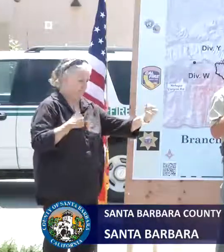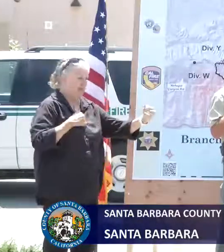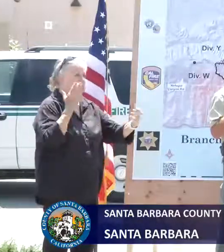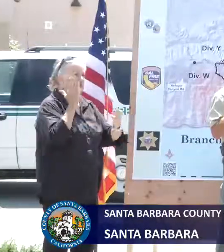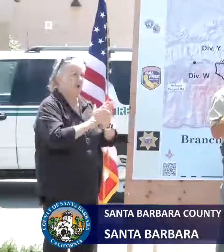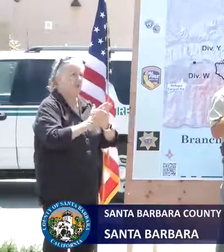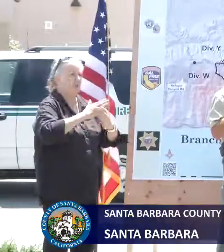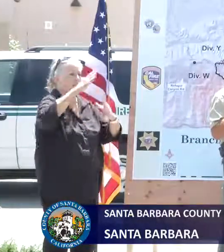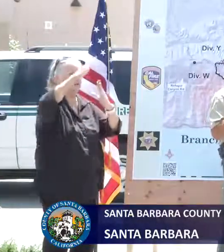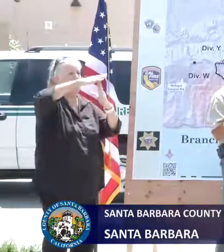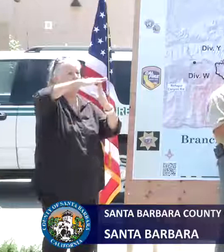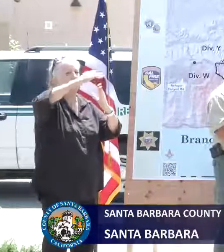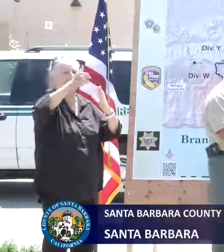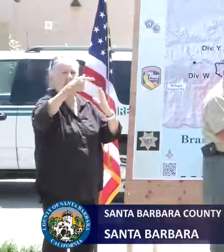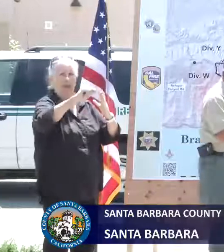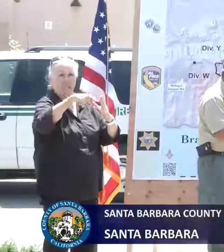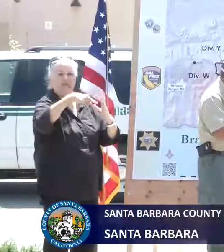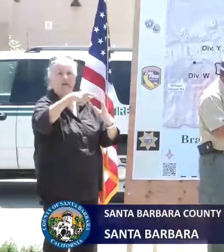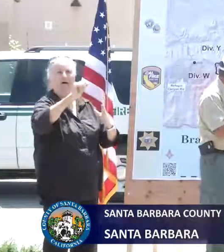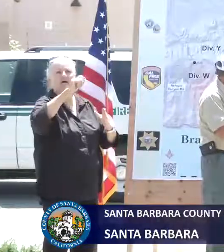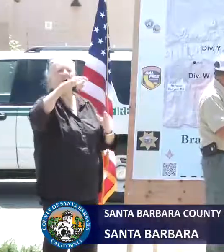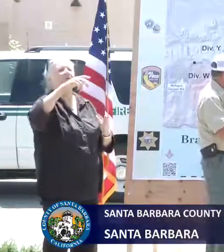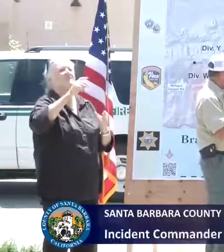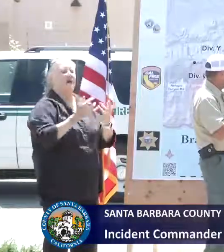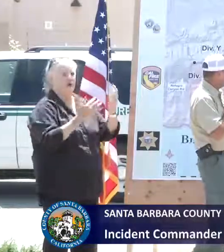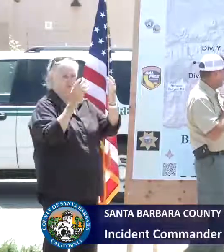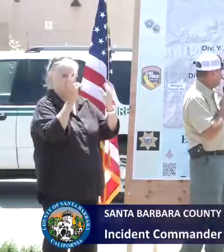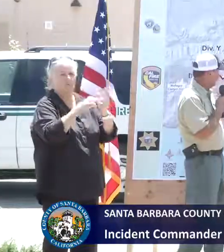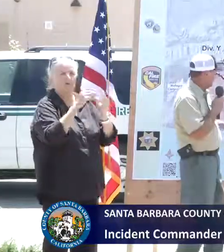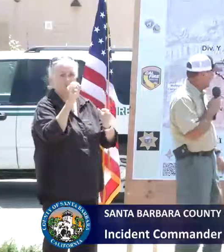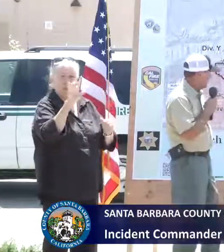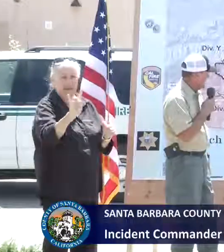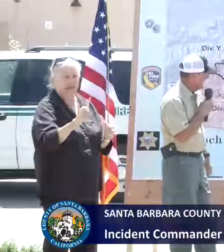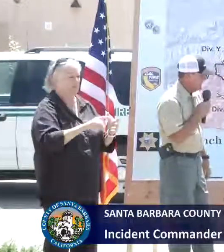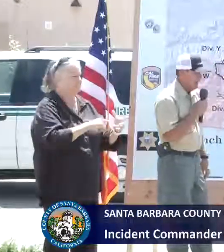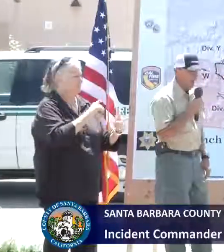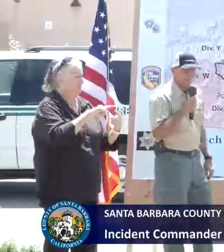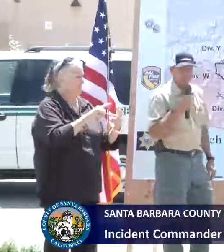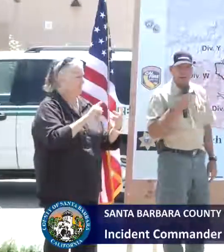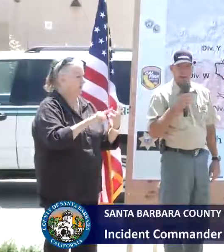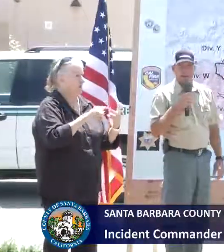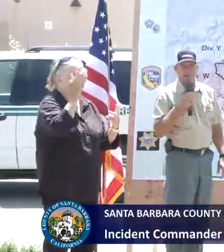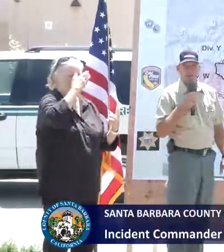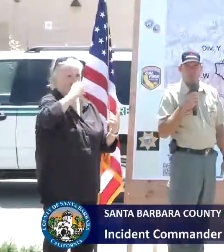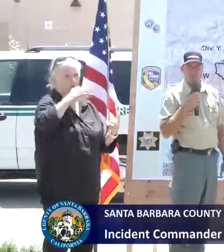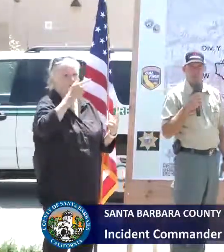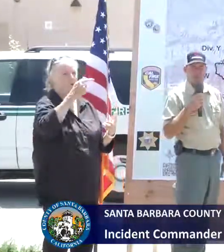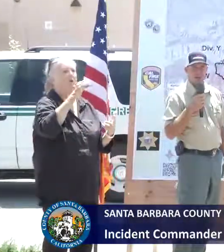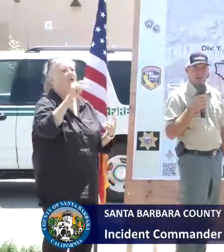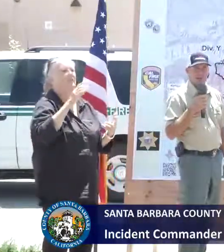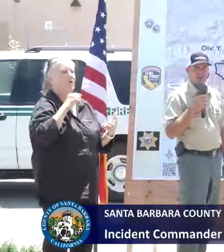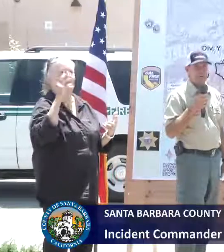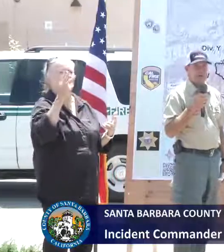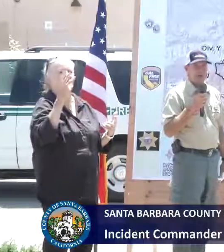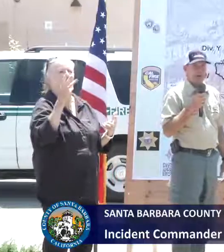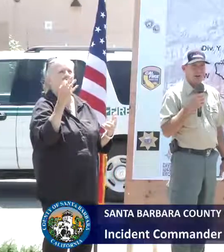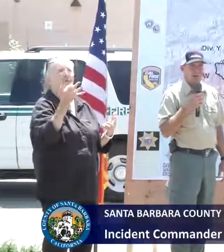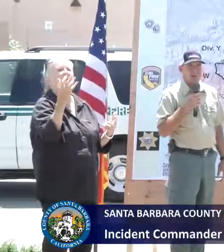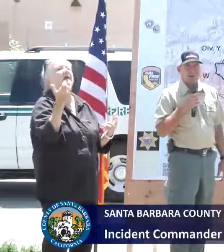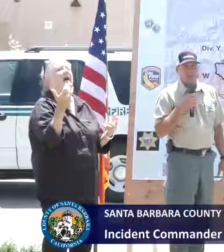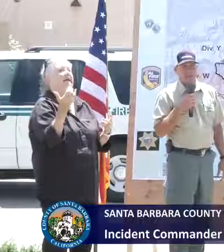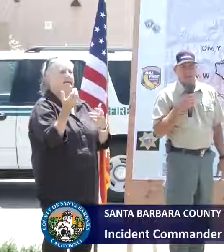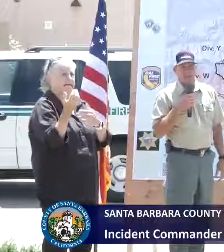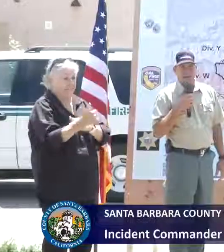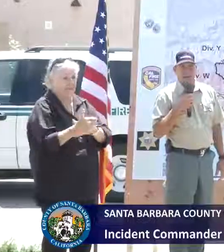of the gap fire from 2008. And as we come across the front country here of Goleta, from Friday night, you saw the fire come down the hill pretty